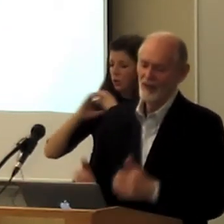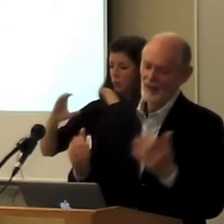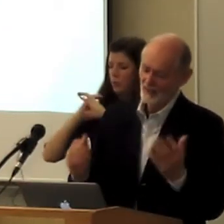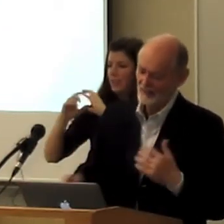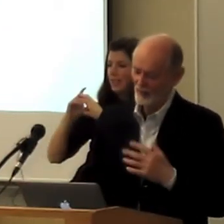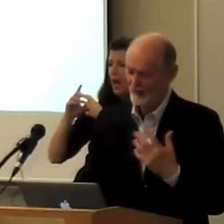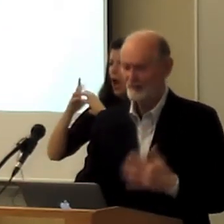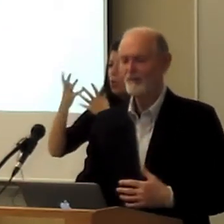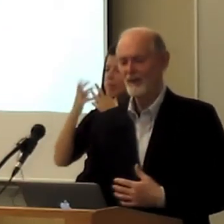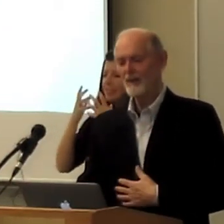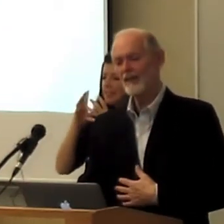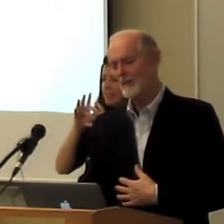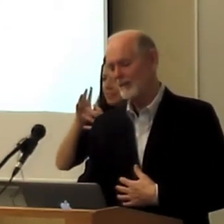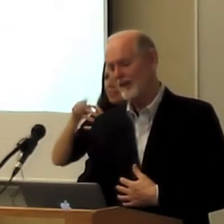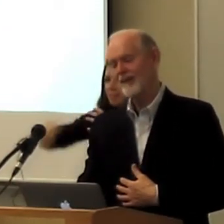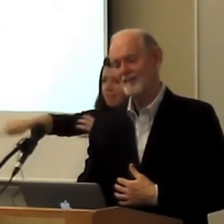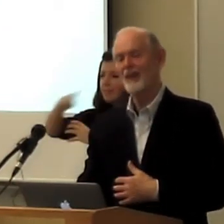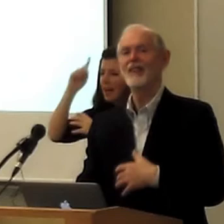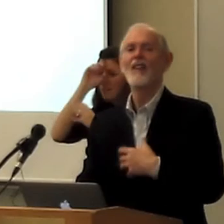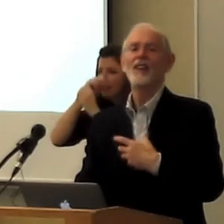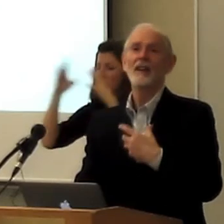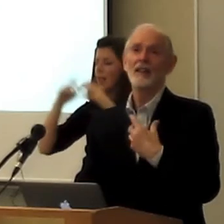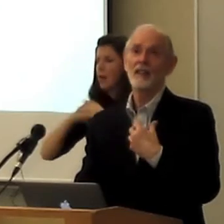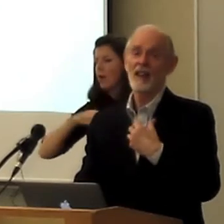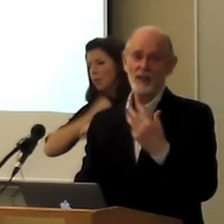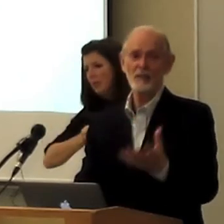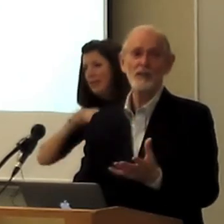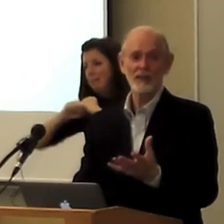communicate. Sorry, I've gone on a bit about that, but